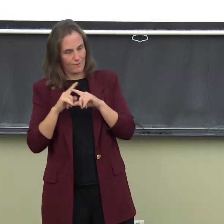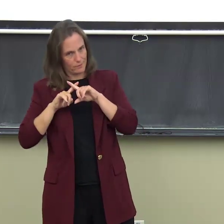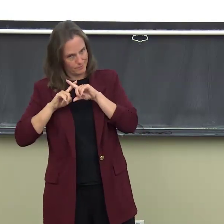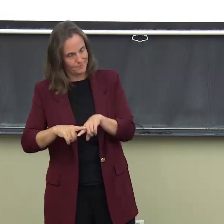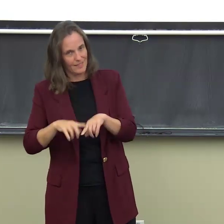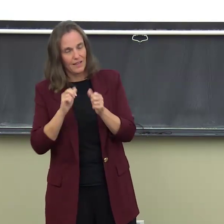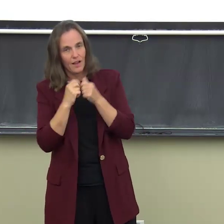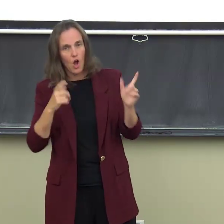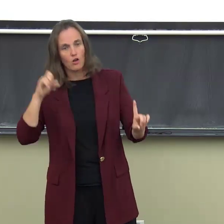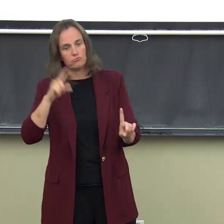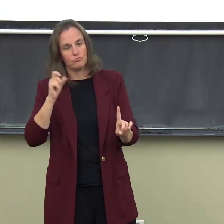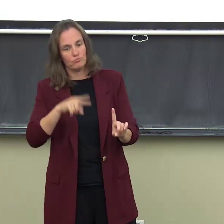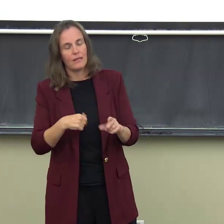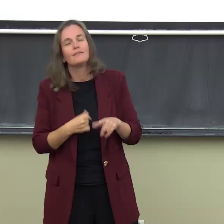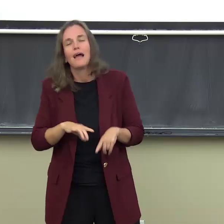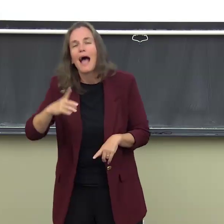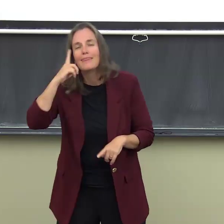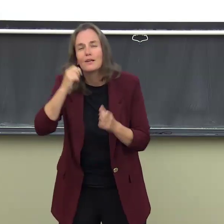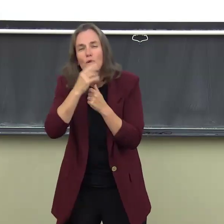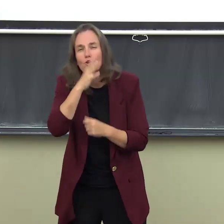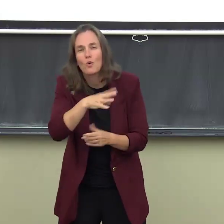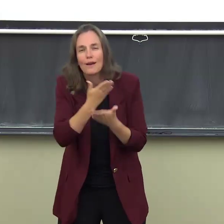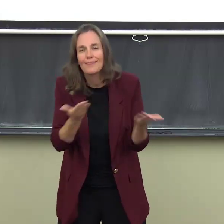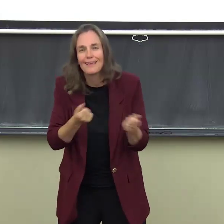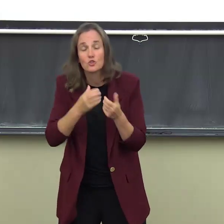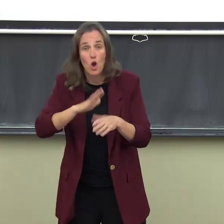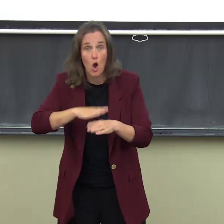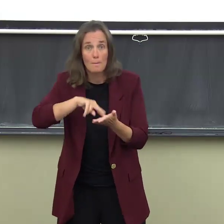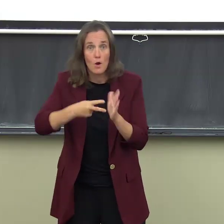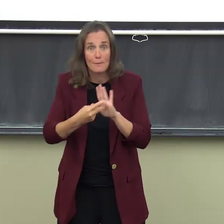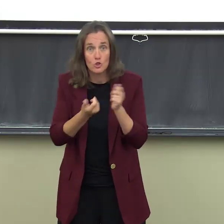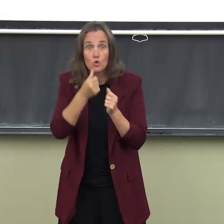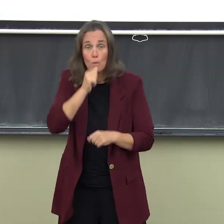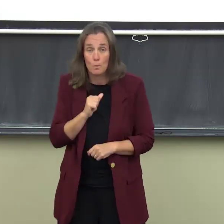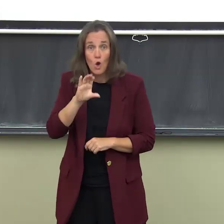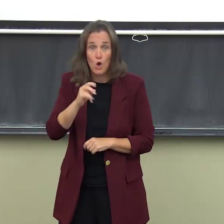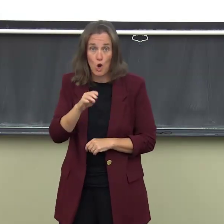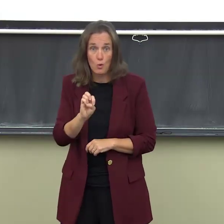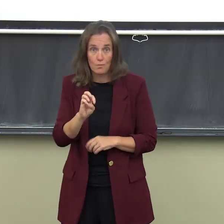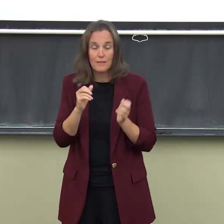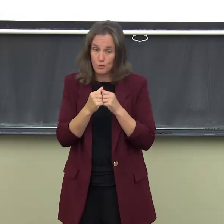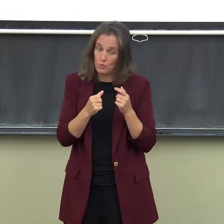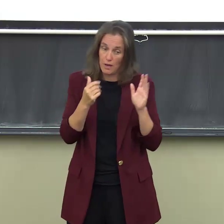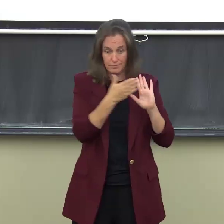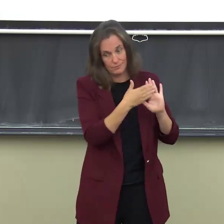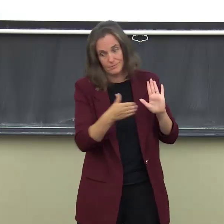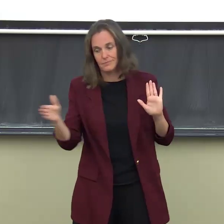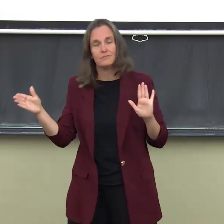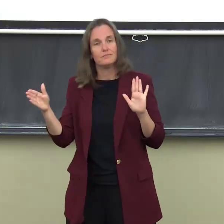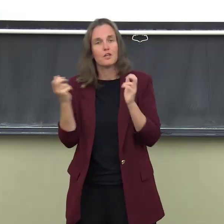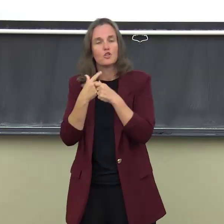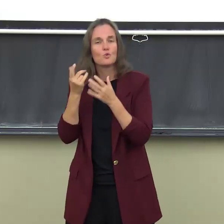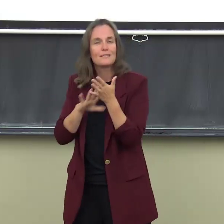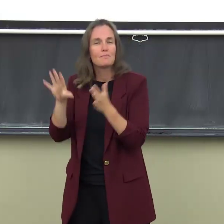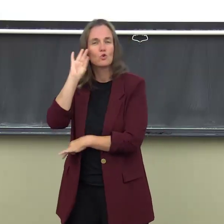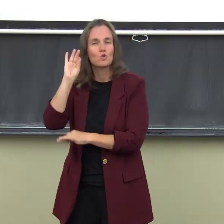think we're ignoring things on purpose to cope. And that's for some, but I just want to like bring us all the way out to spirituality again. Like